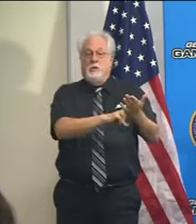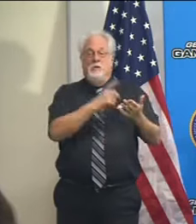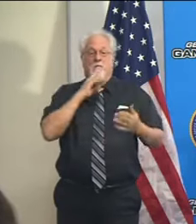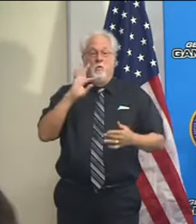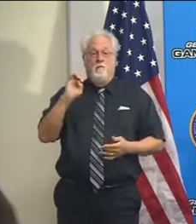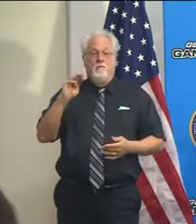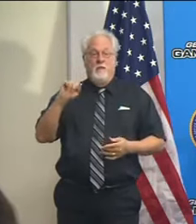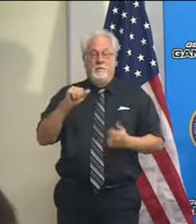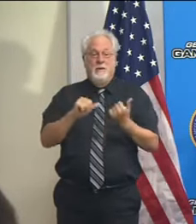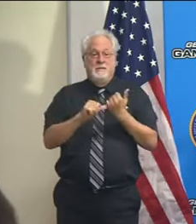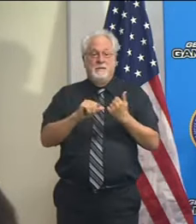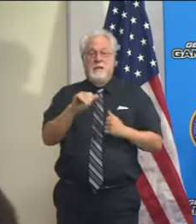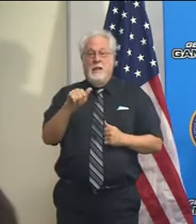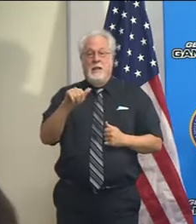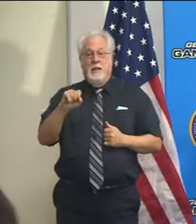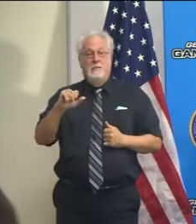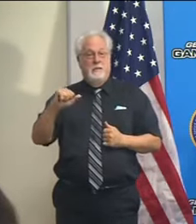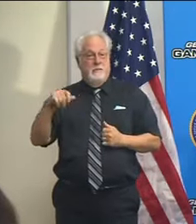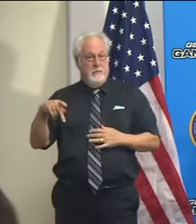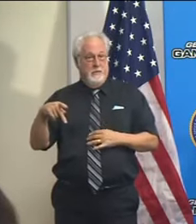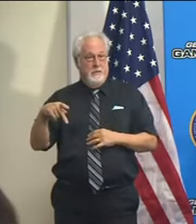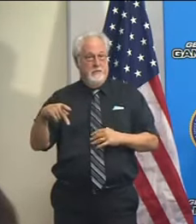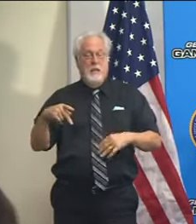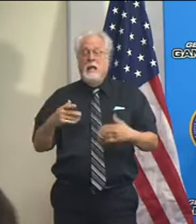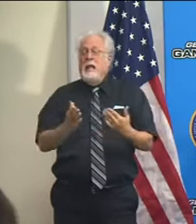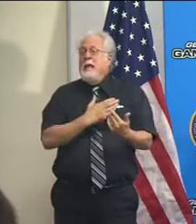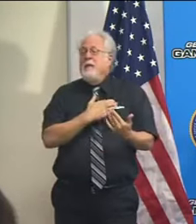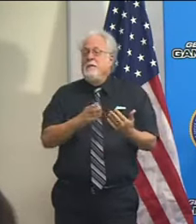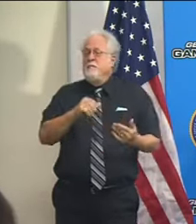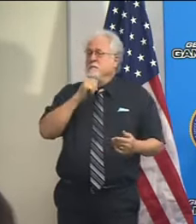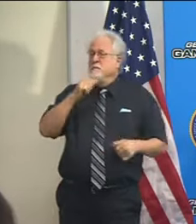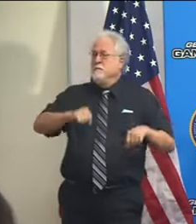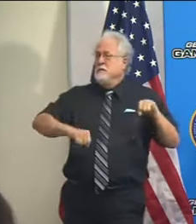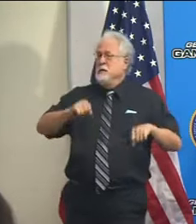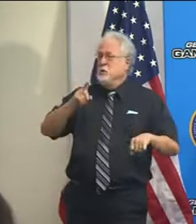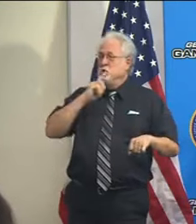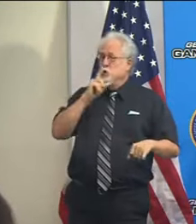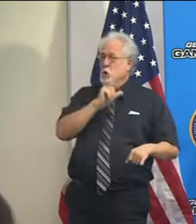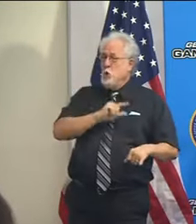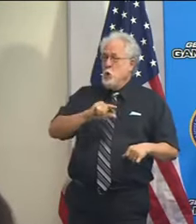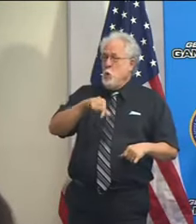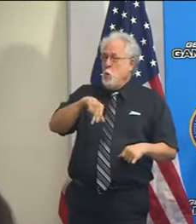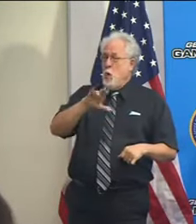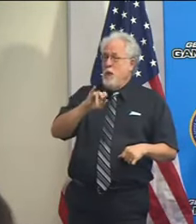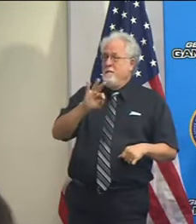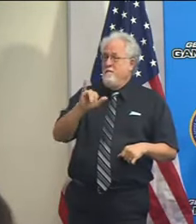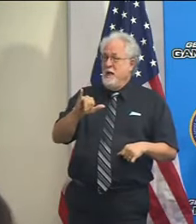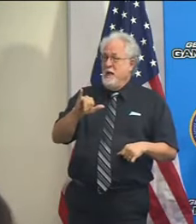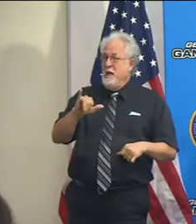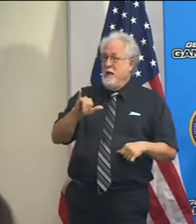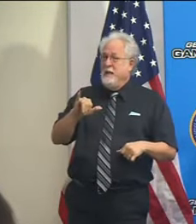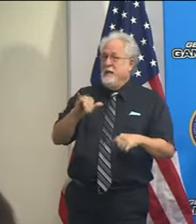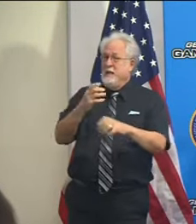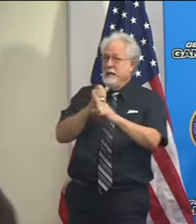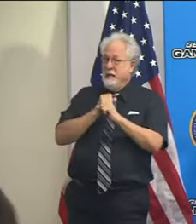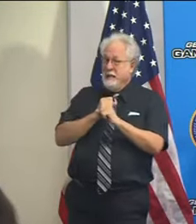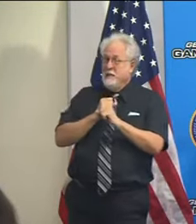FEMA assistance as soon as you can. Even if you're not sure whether you qualify, it's important that you register.